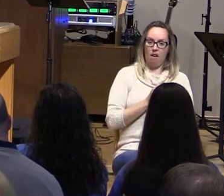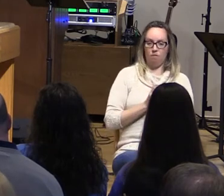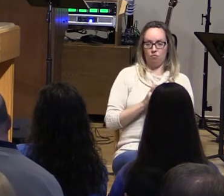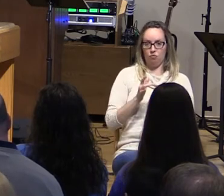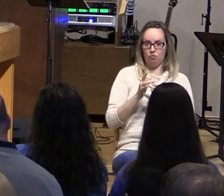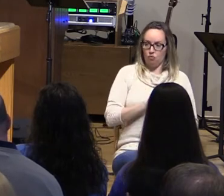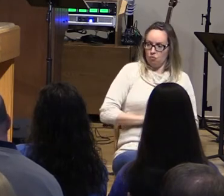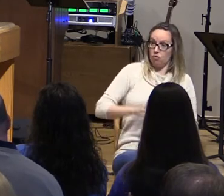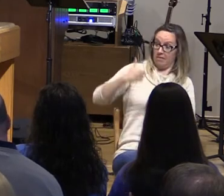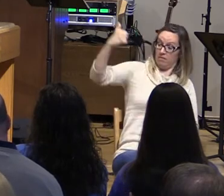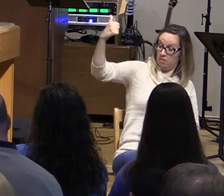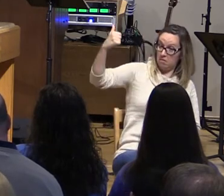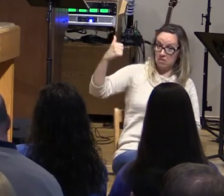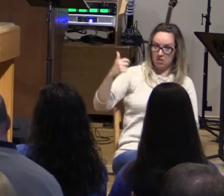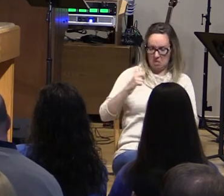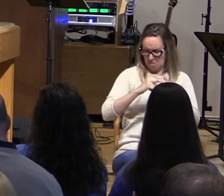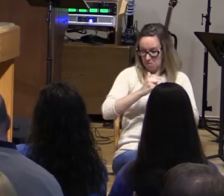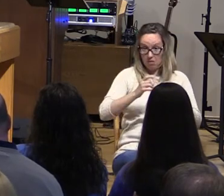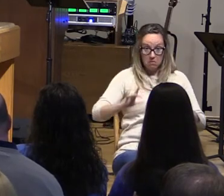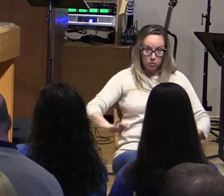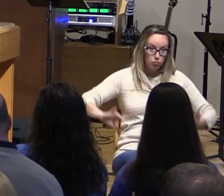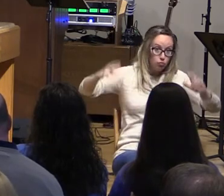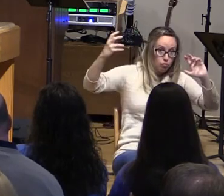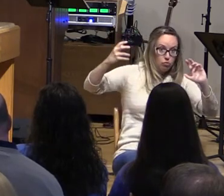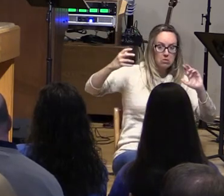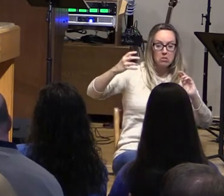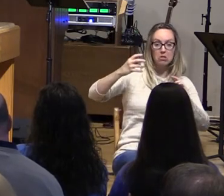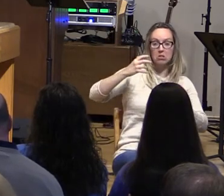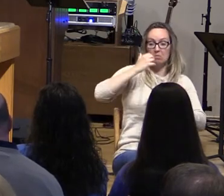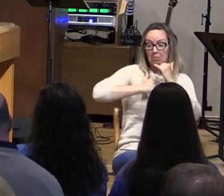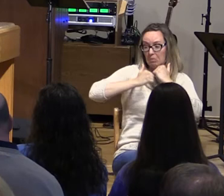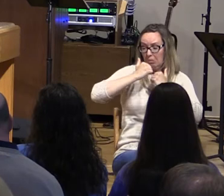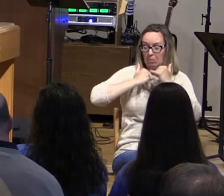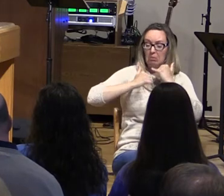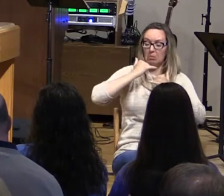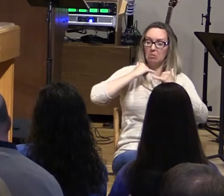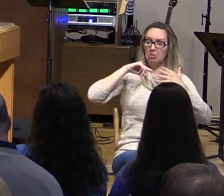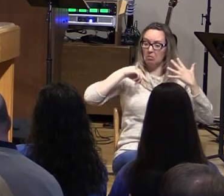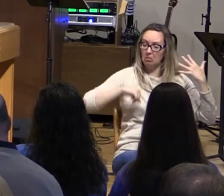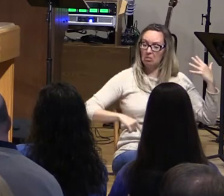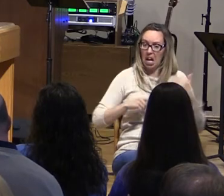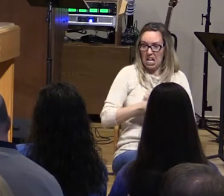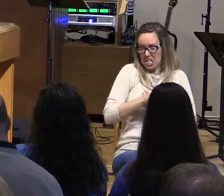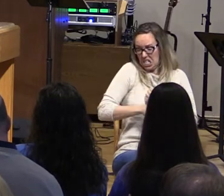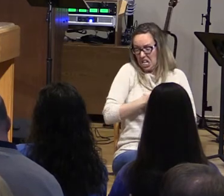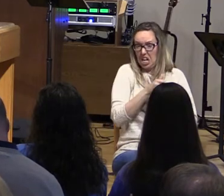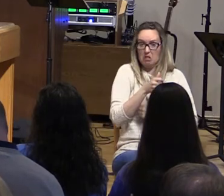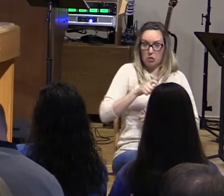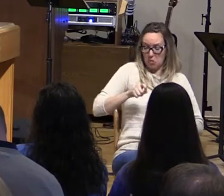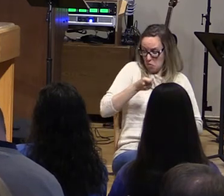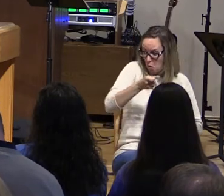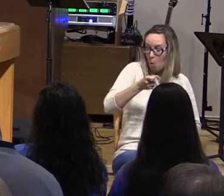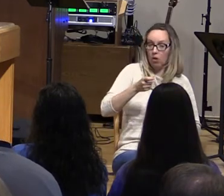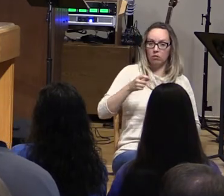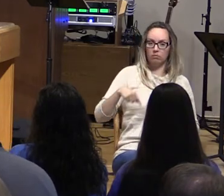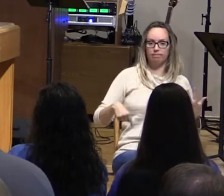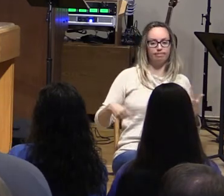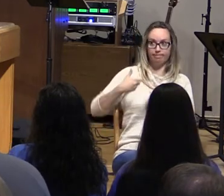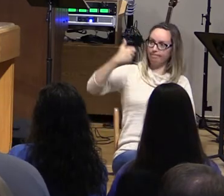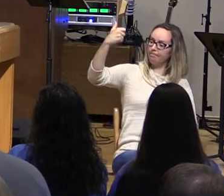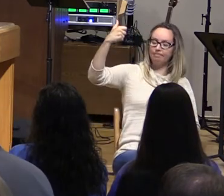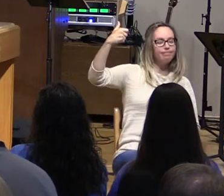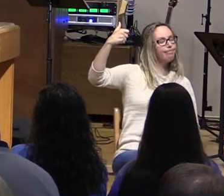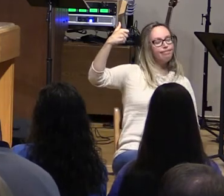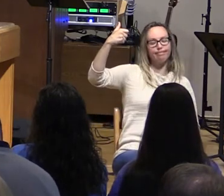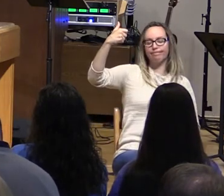Shall tribulation, distress, persecution, famine, nakedness, danger, or sword? As it is written, for your sake